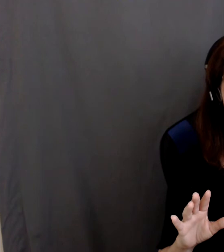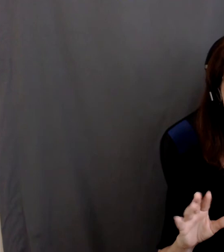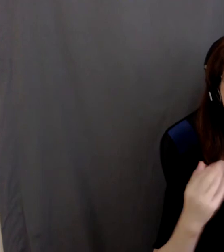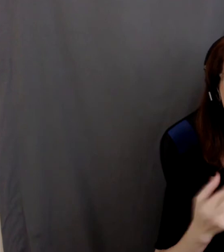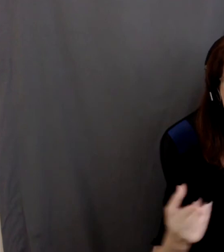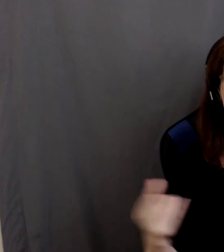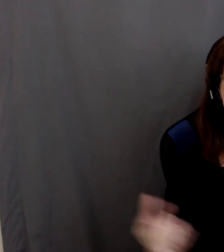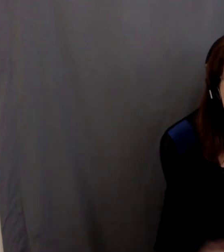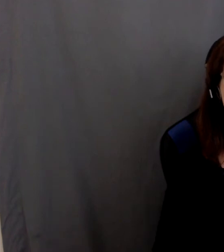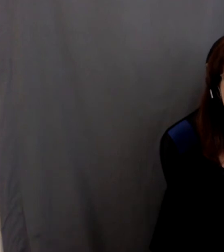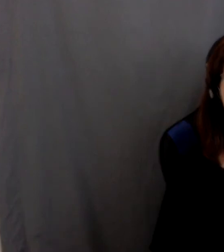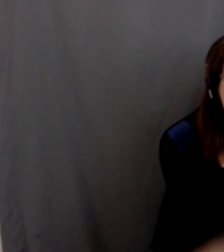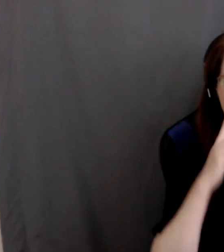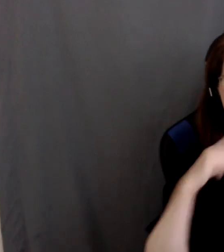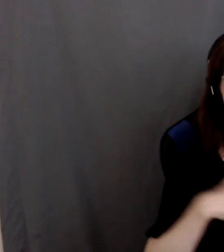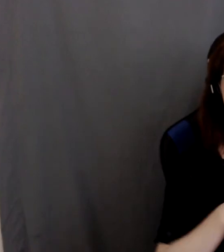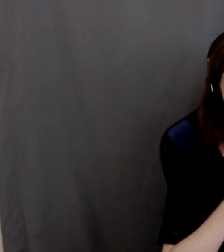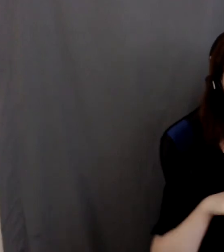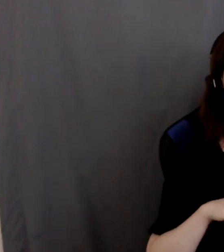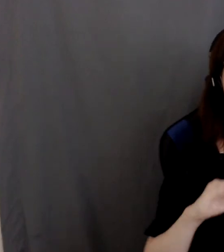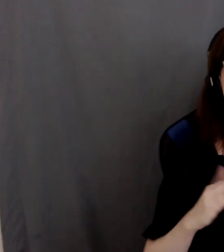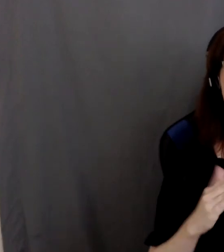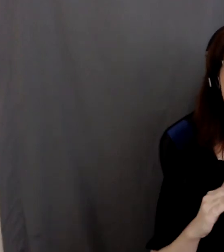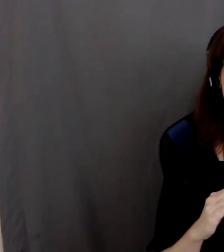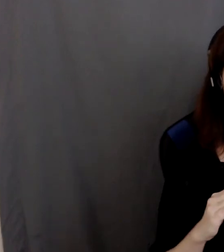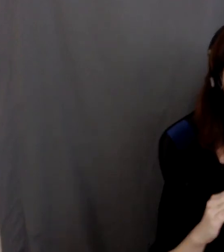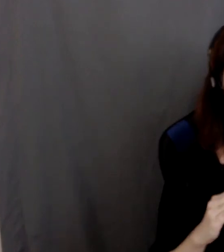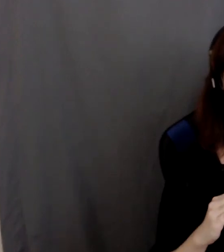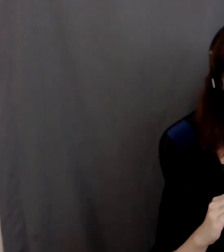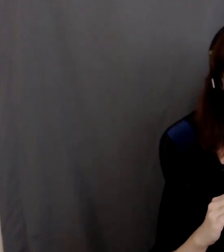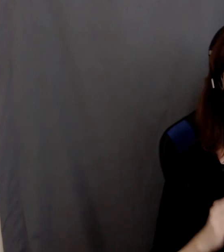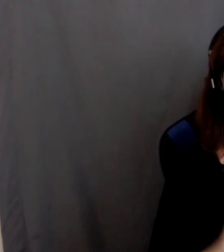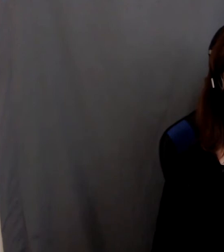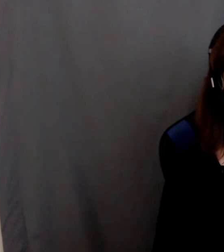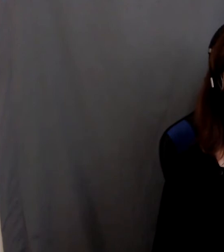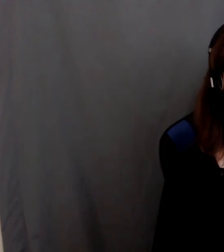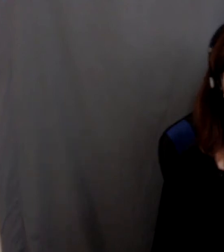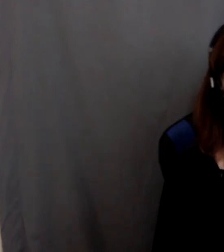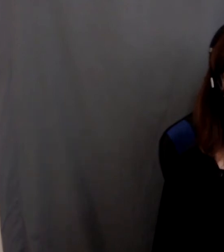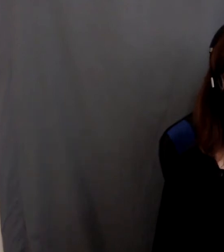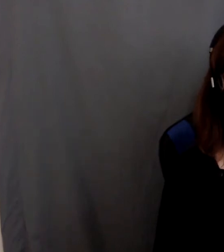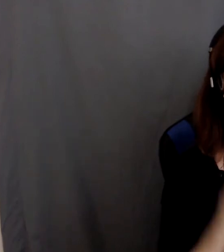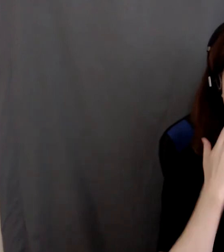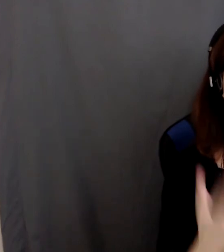resource for us and the community involved. Thank